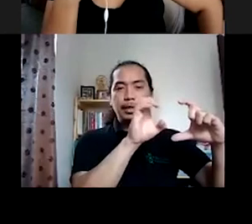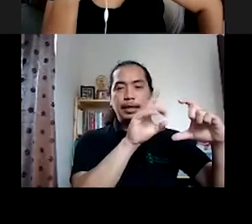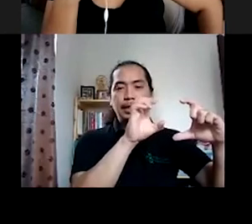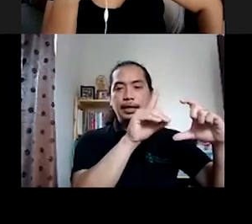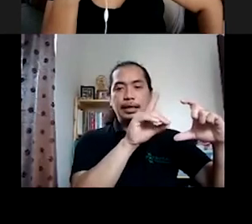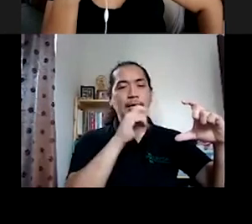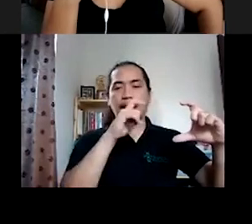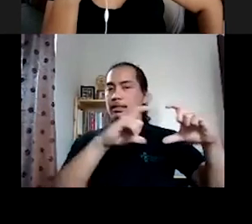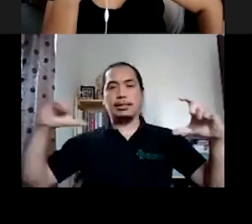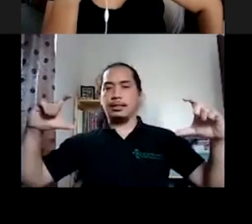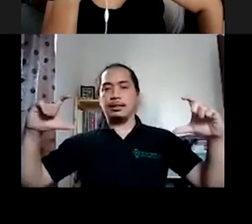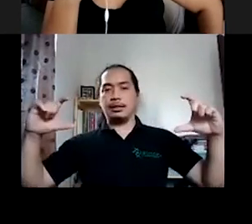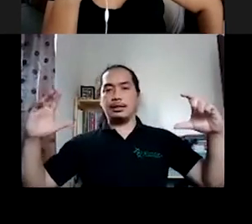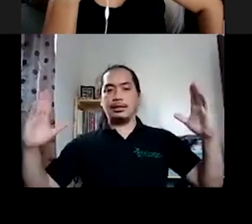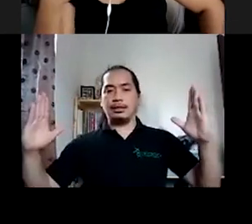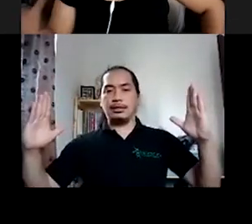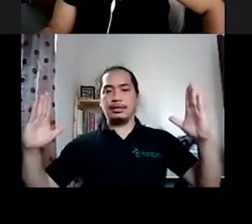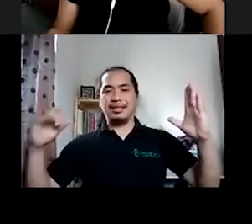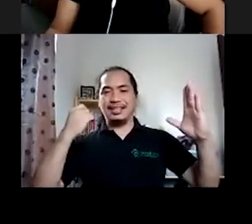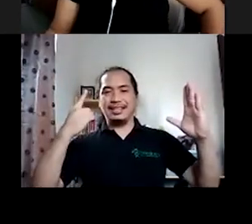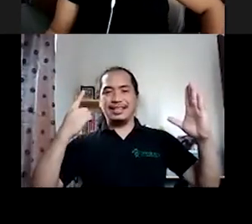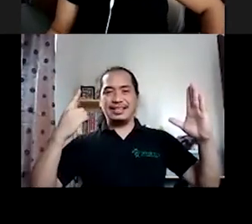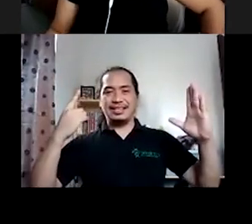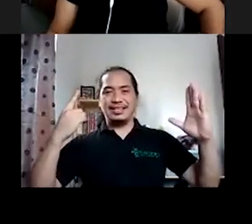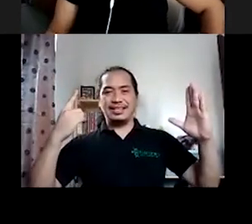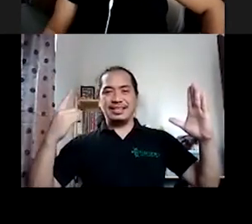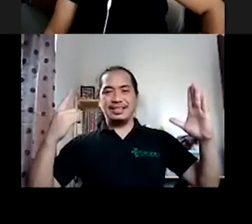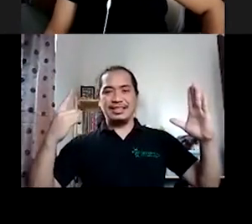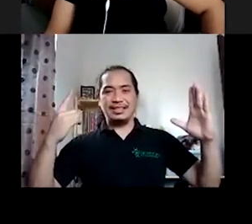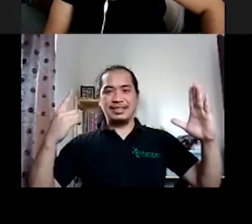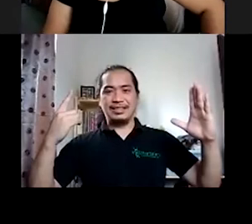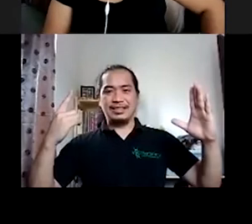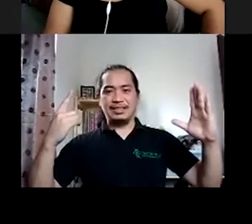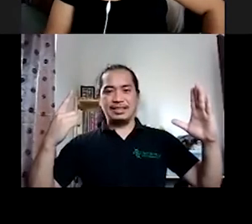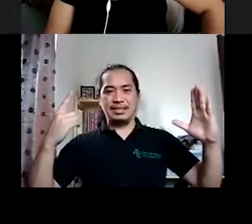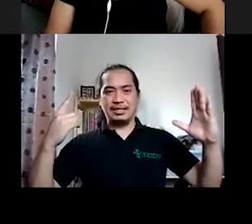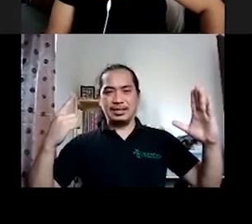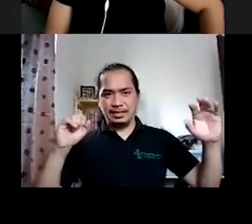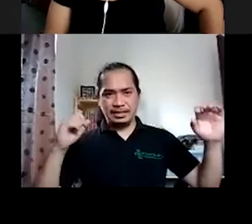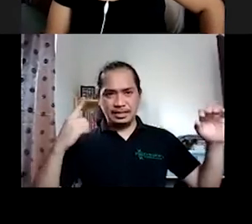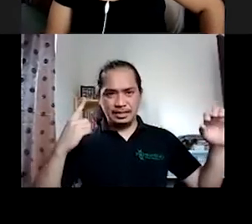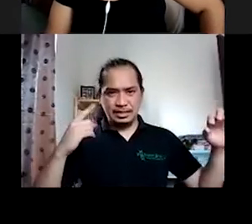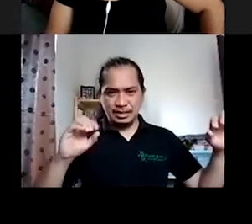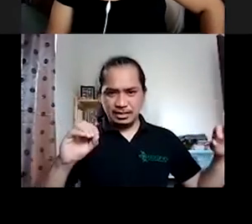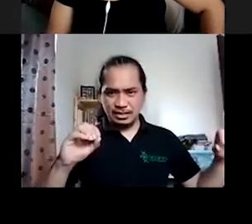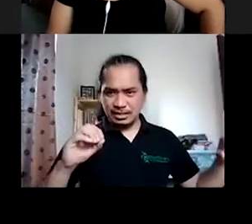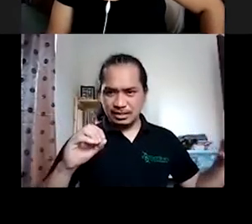is the predicate for the embedded part, but not the main. If you understand that?